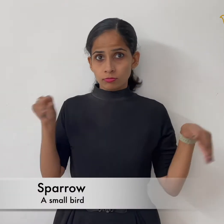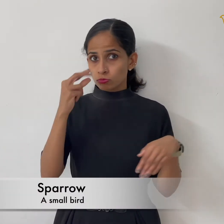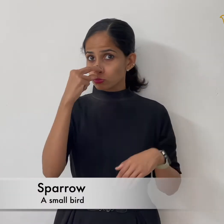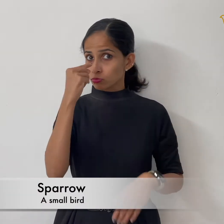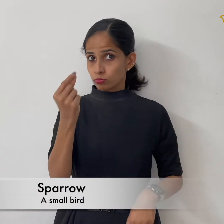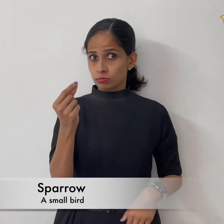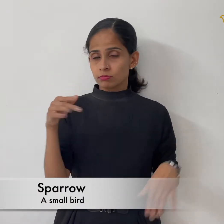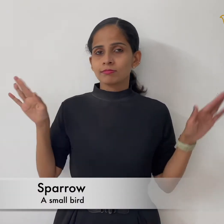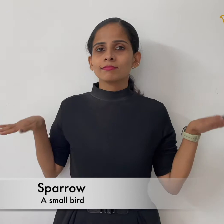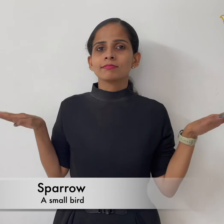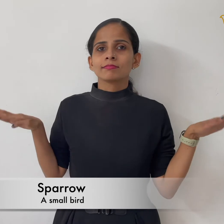Sparrow.